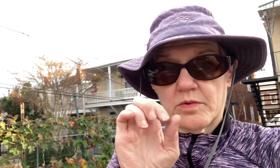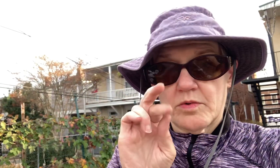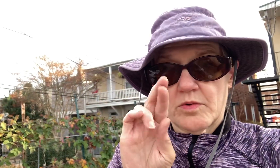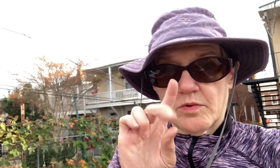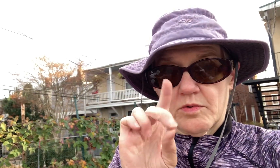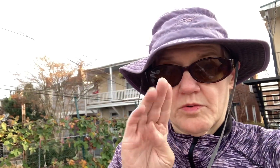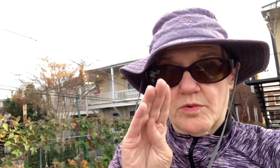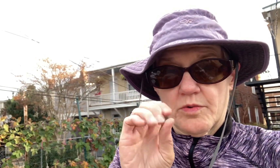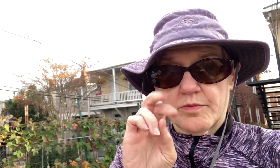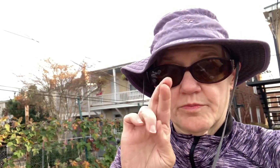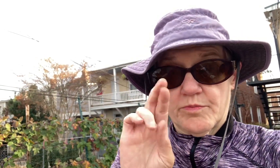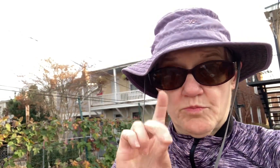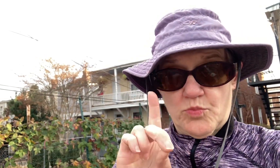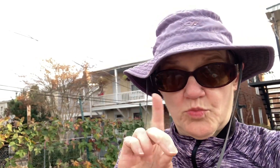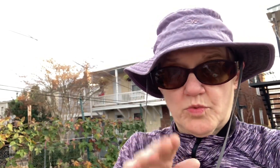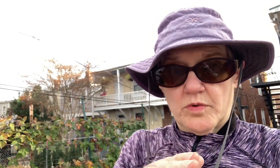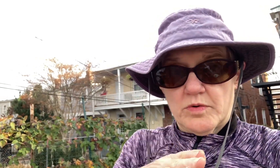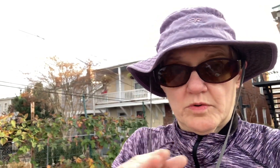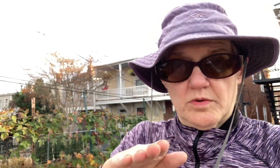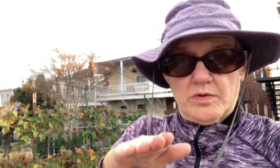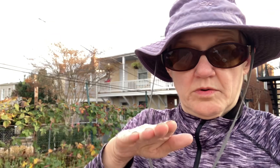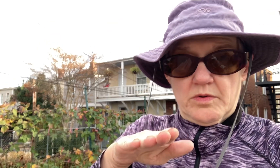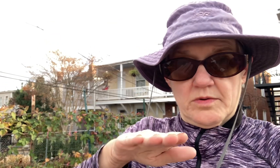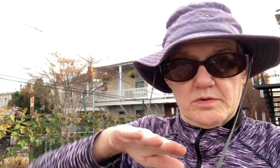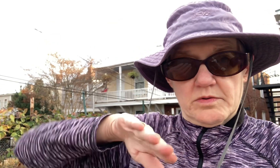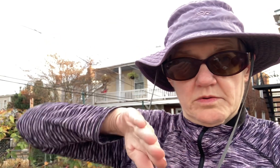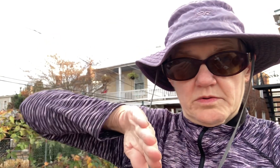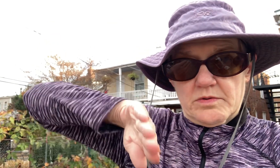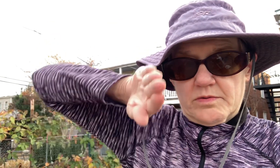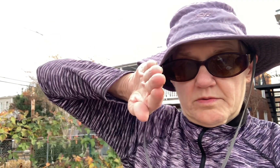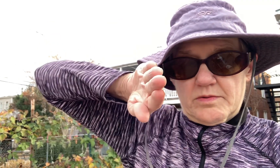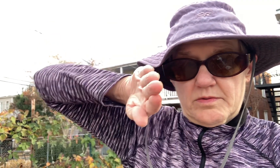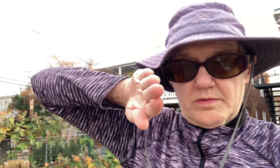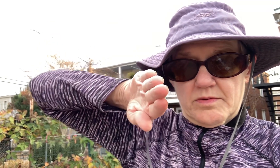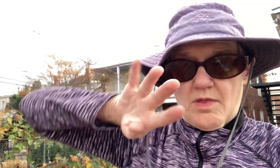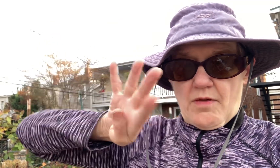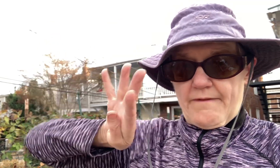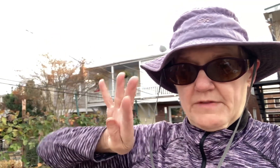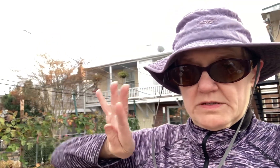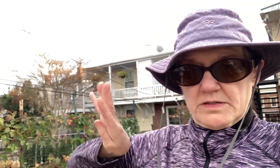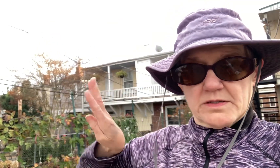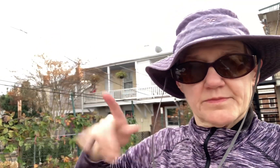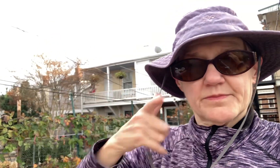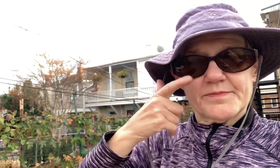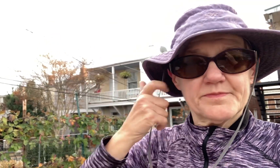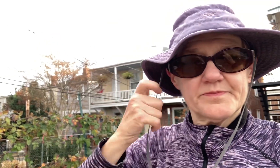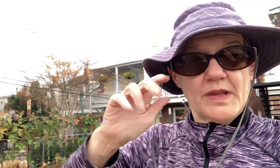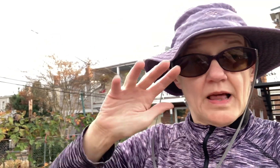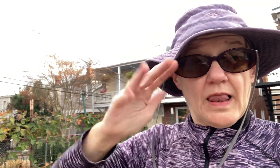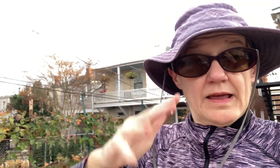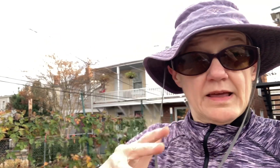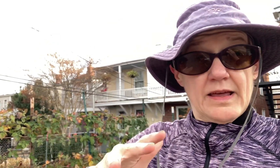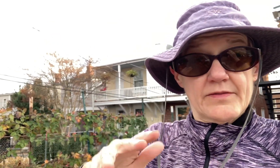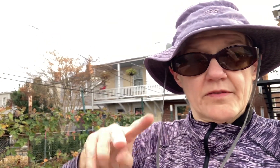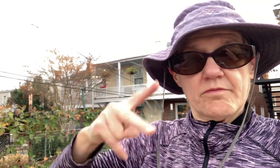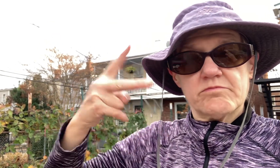there. We're going to lay down cardboard, but we're going to also put it along the fence because I don't want these